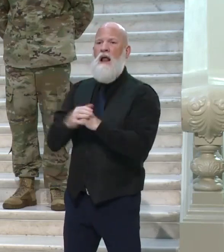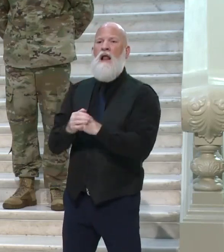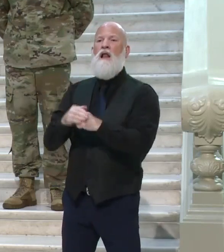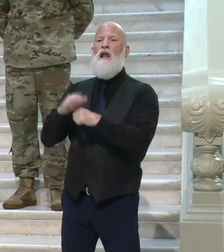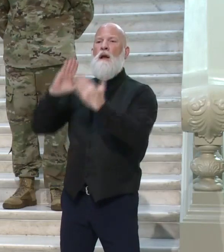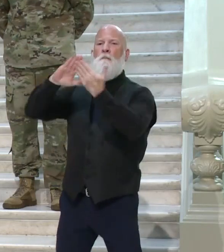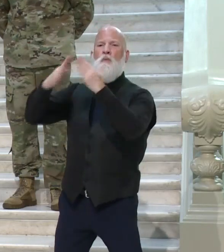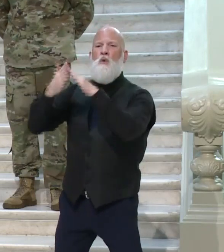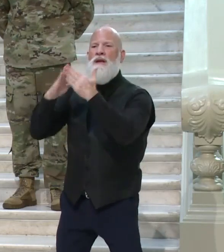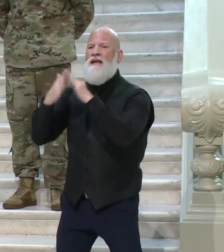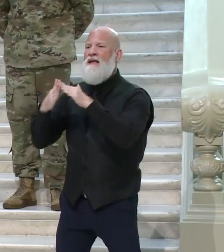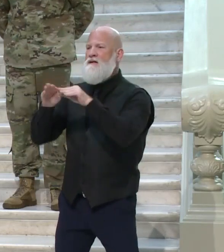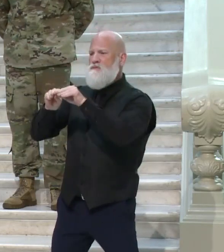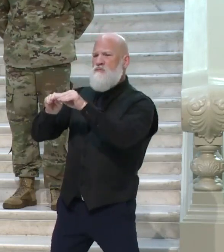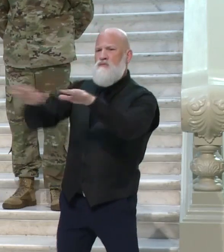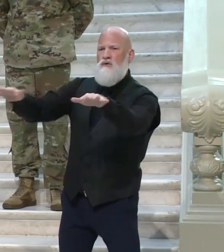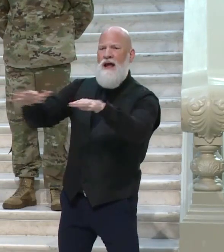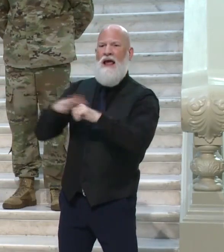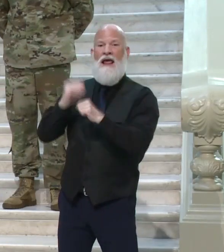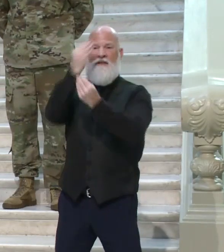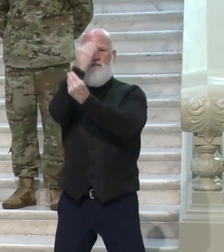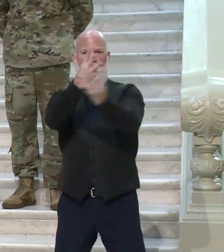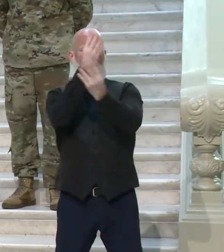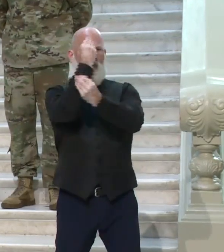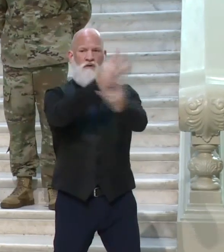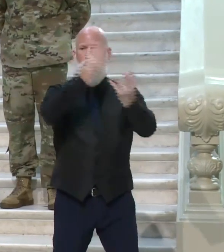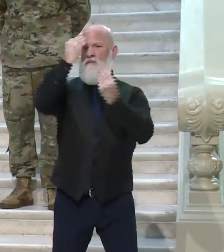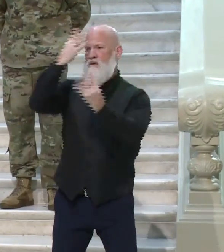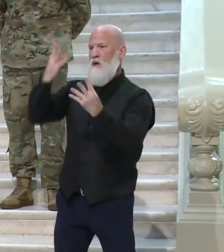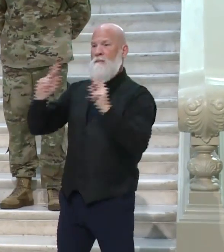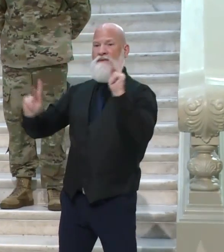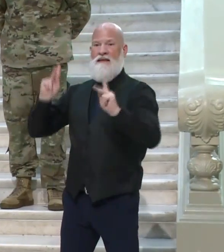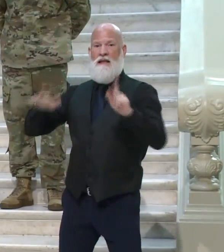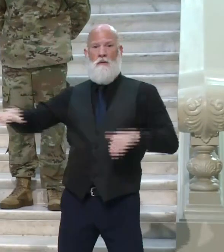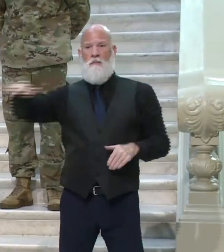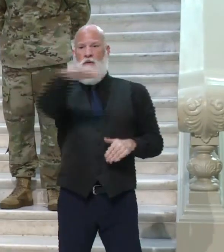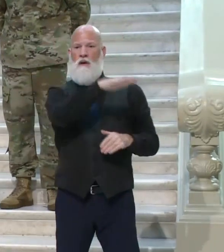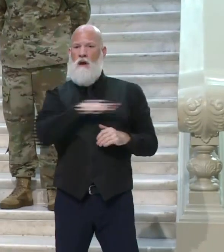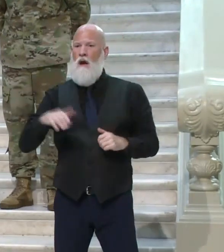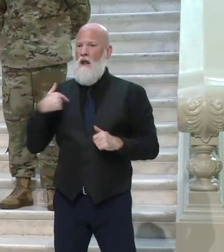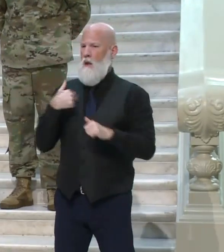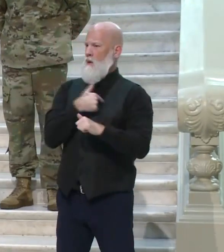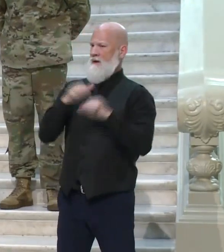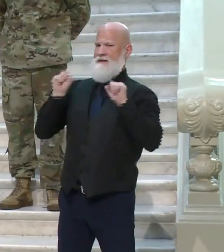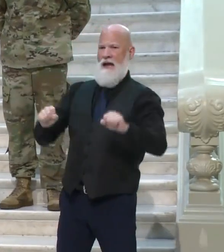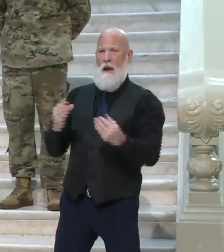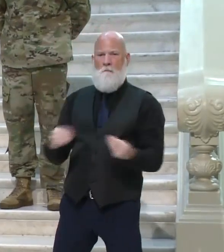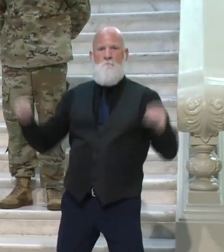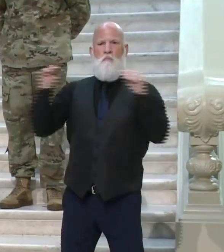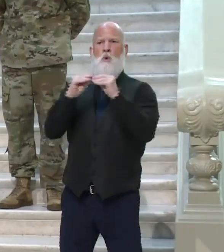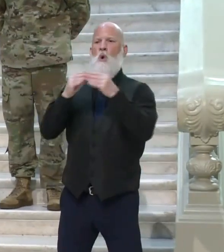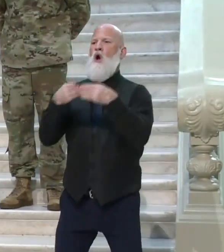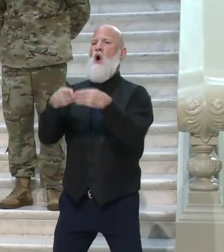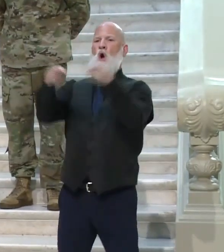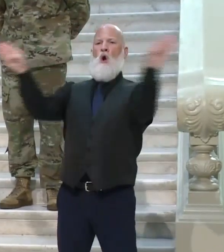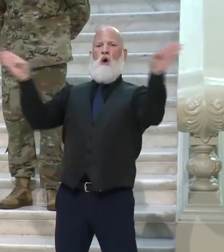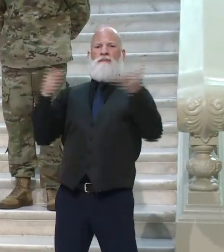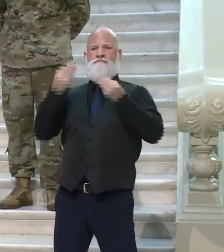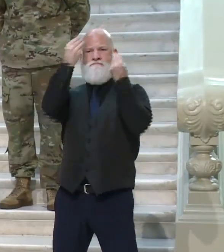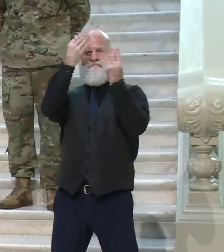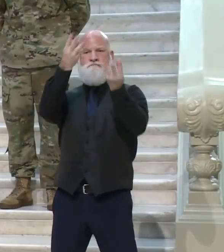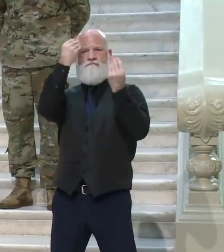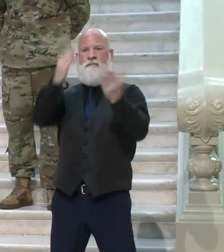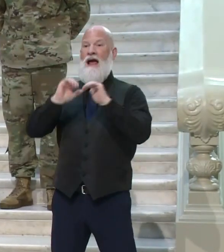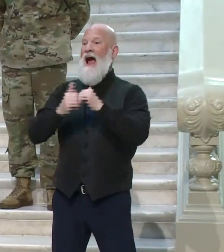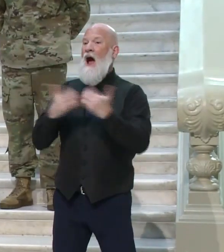We realize as a team that we can provide a more unified, user-friendly platform for Georgians in every